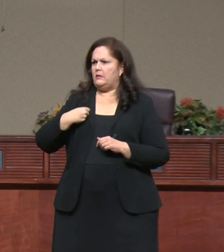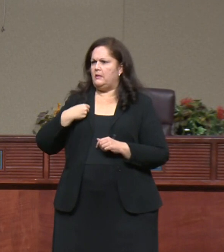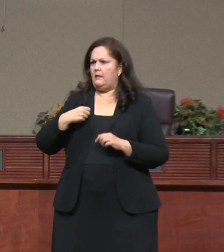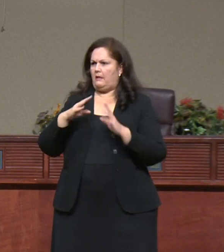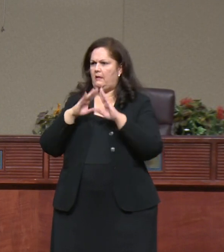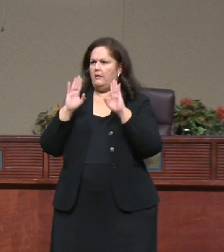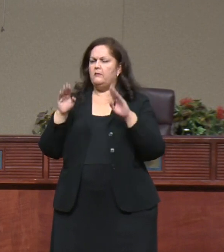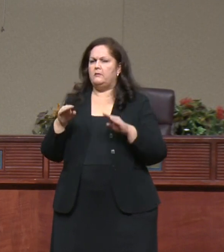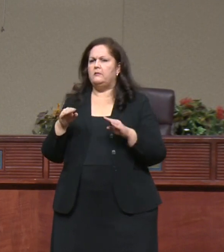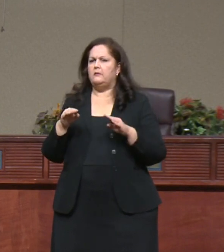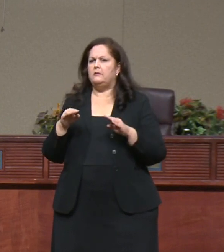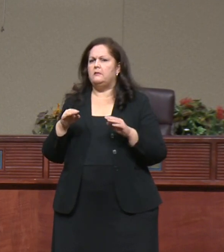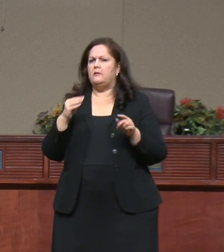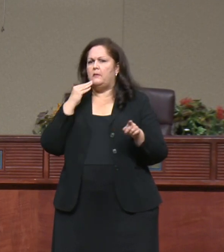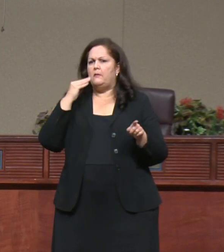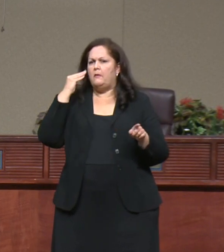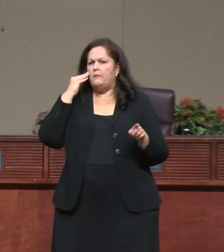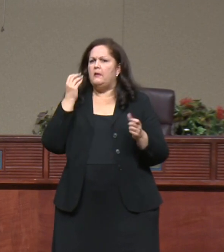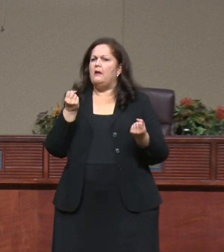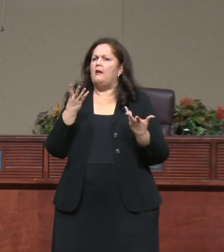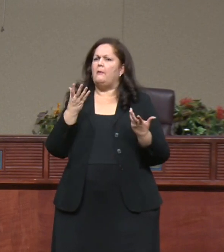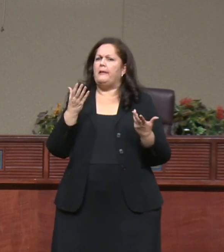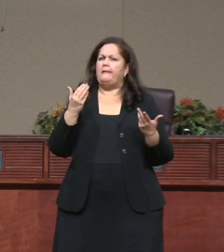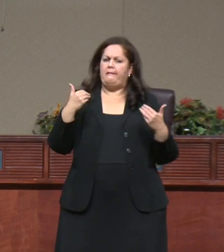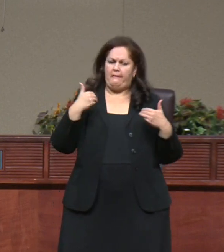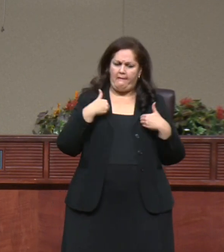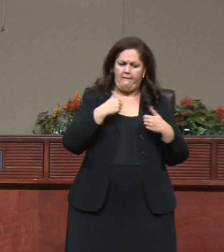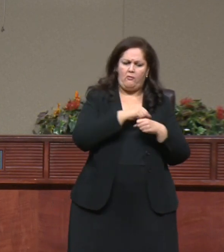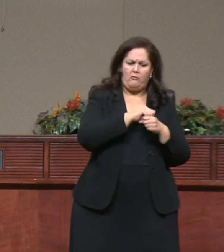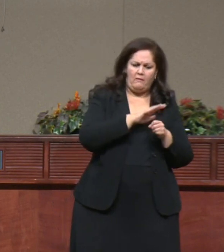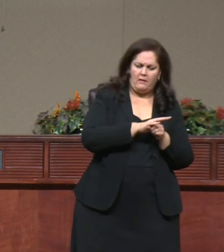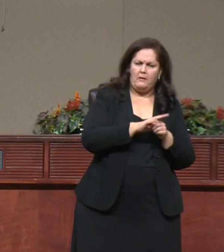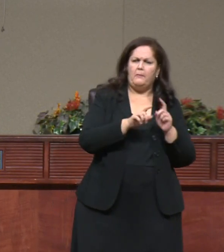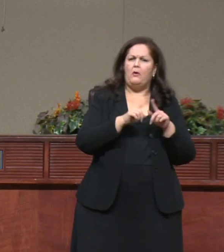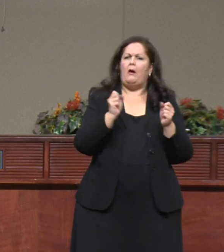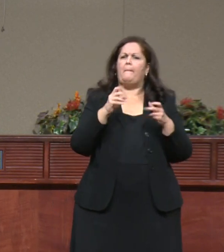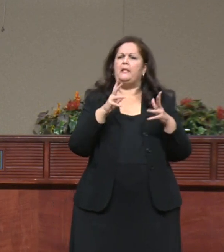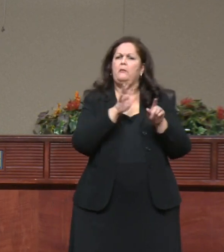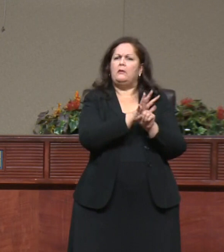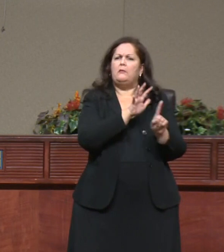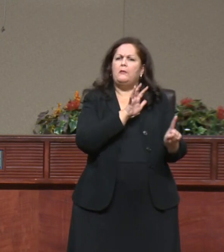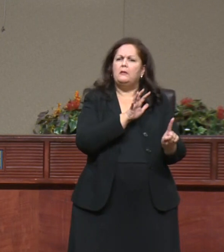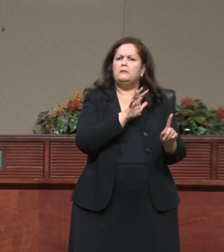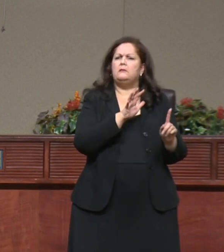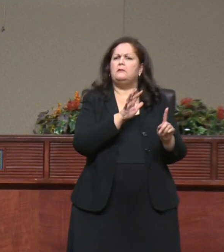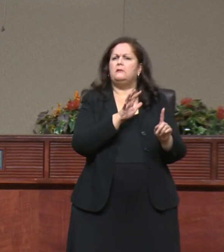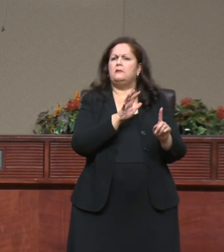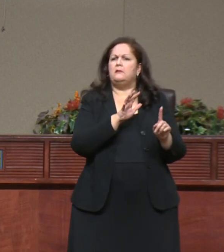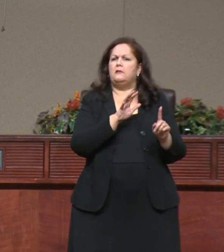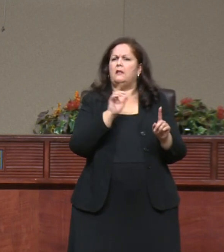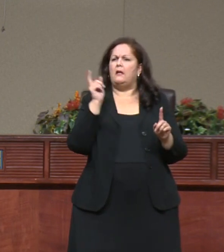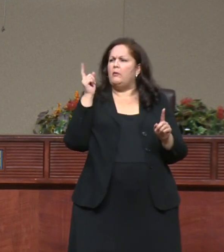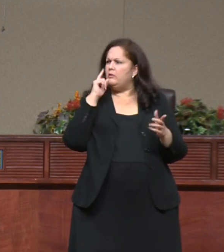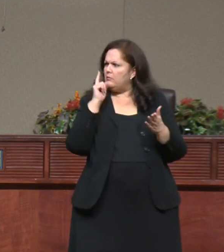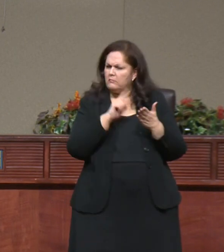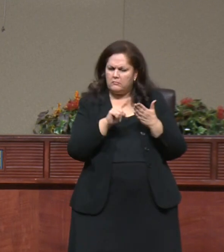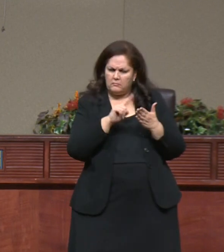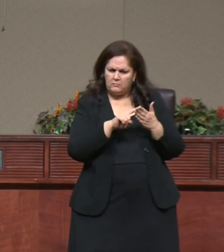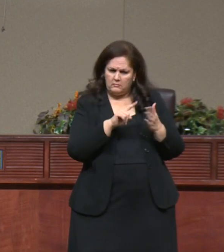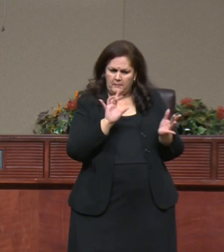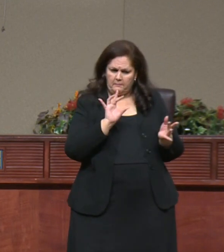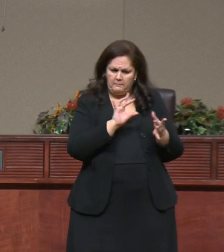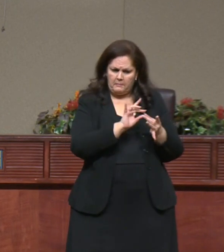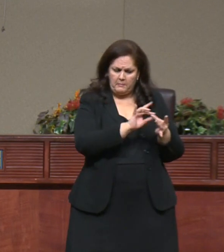many members actually tested positive versus how many were actually quarantined? And then in your contact tracing, did you guys determine that